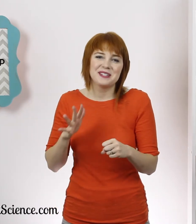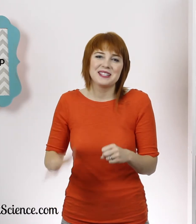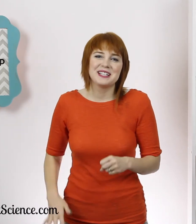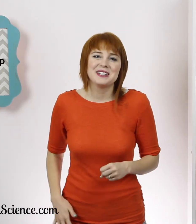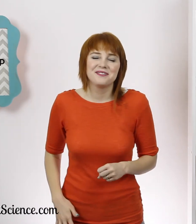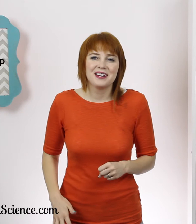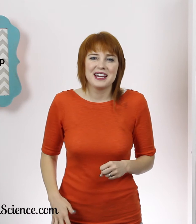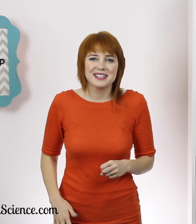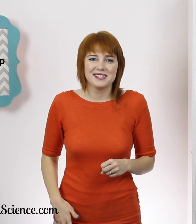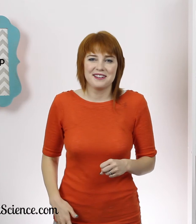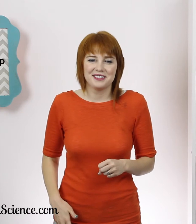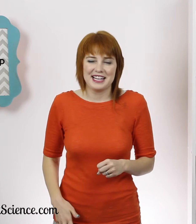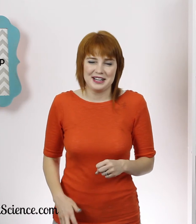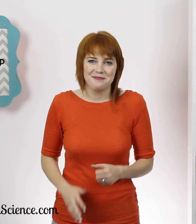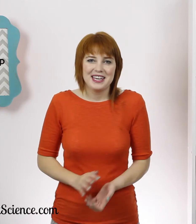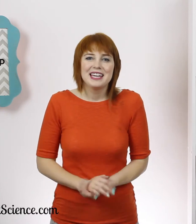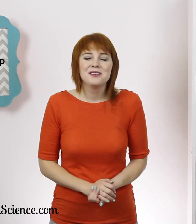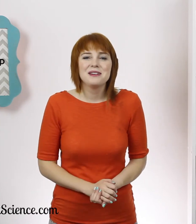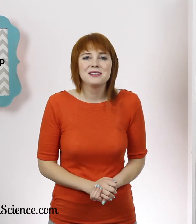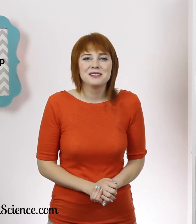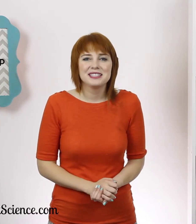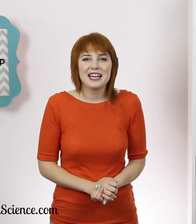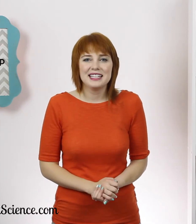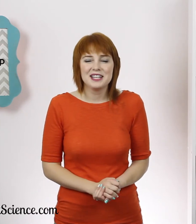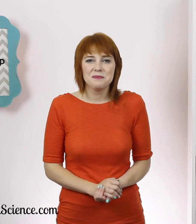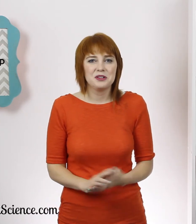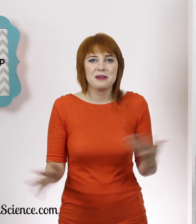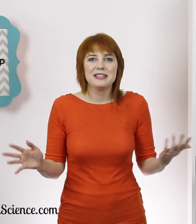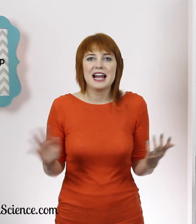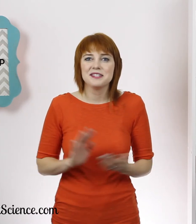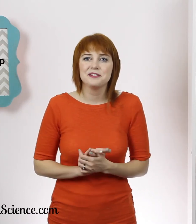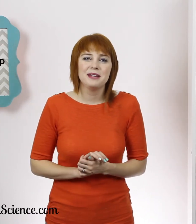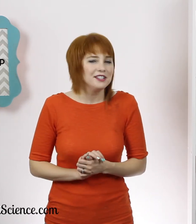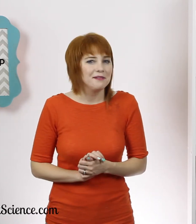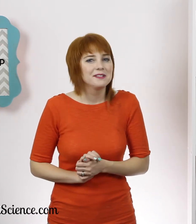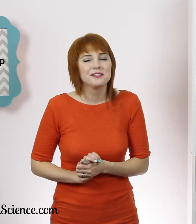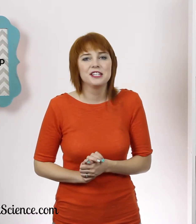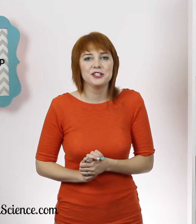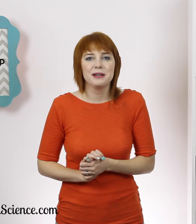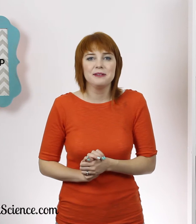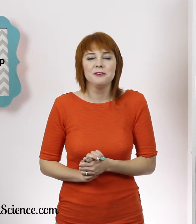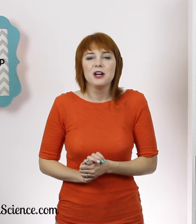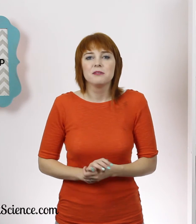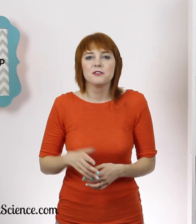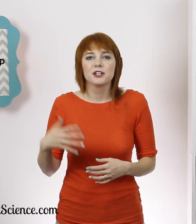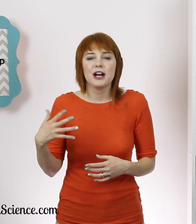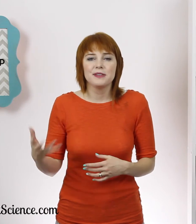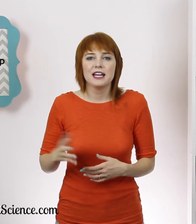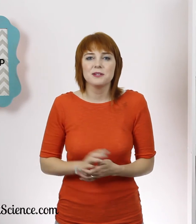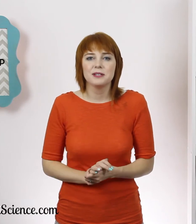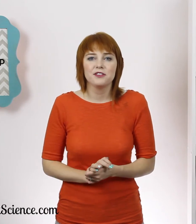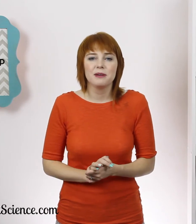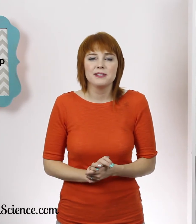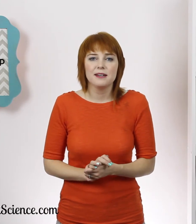Ketchup. This is an easy and fun ASL sign for ketchup. If your baby learns the sign ketchup then your baby can ask for some ketchup. So to teach your baby before